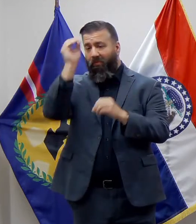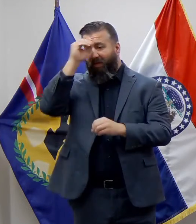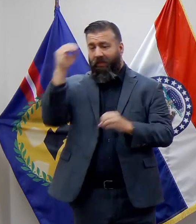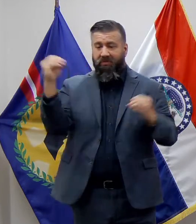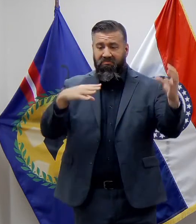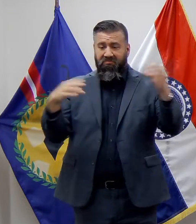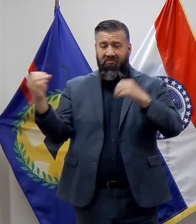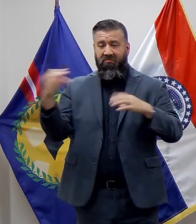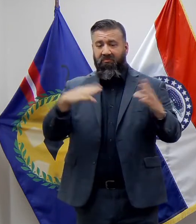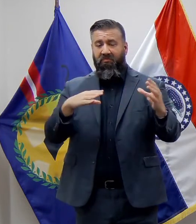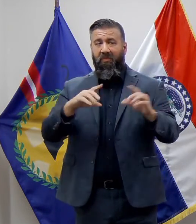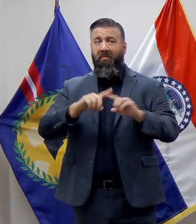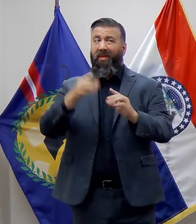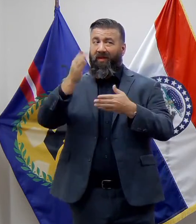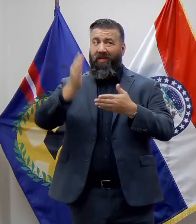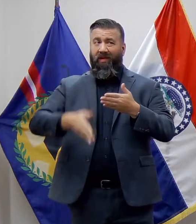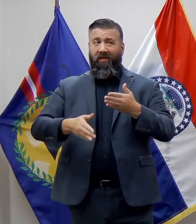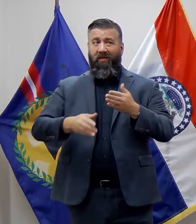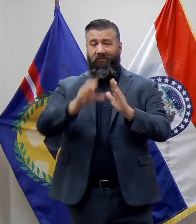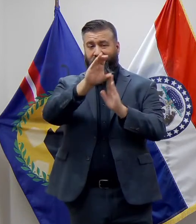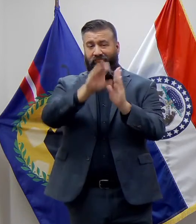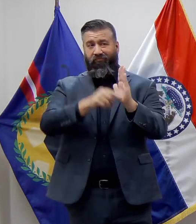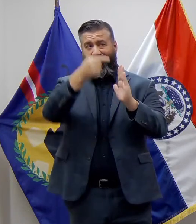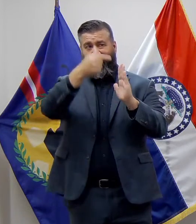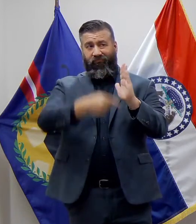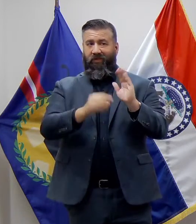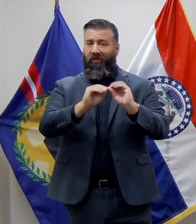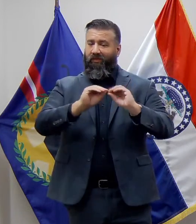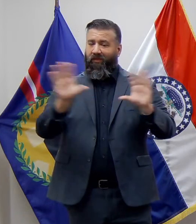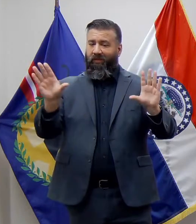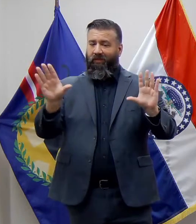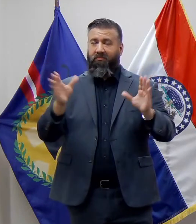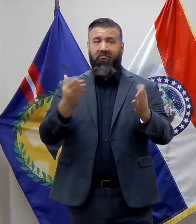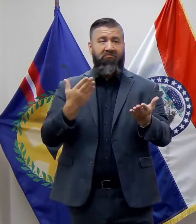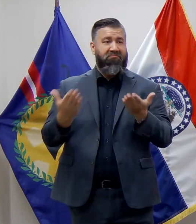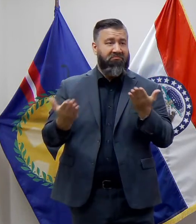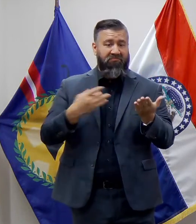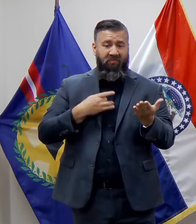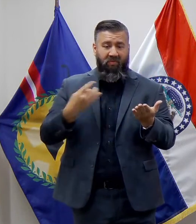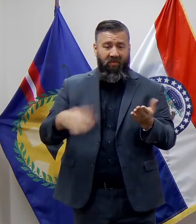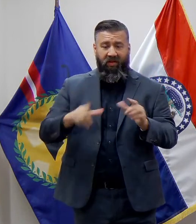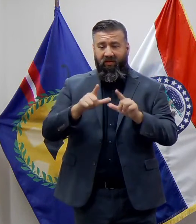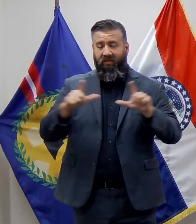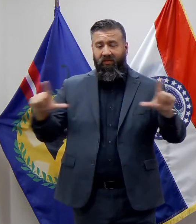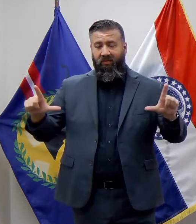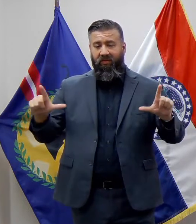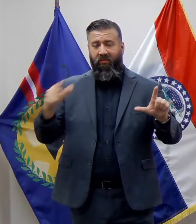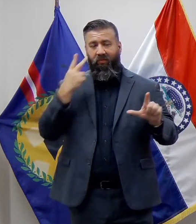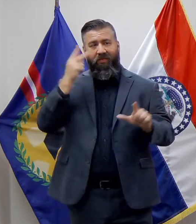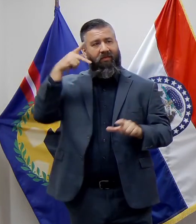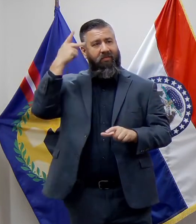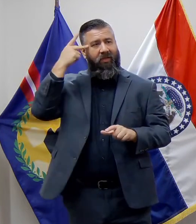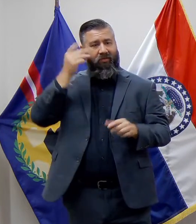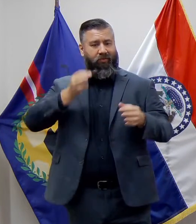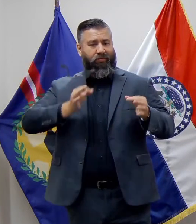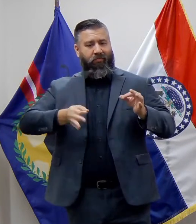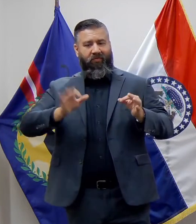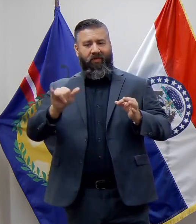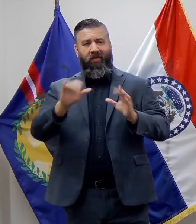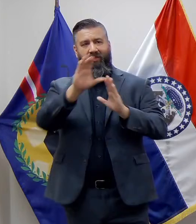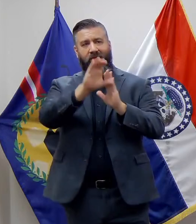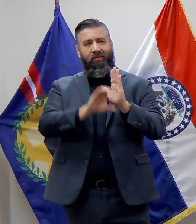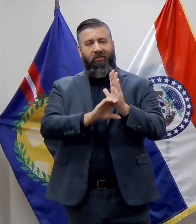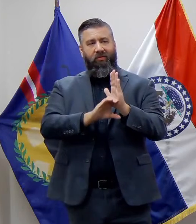the charter is very clear, and you might not like the language of the charter, and we've seen political interpretations of the charter